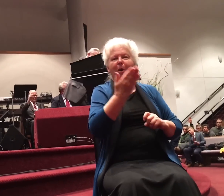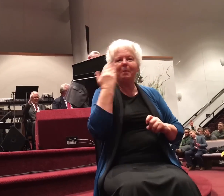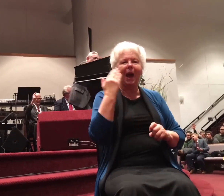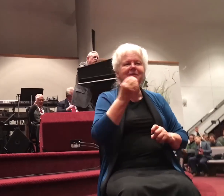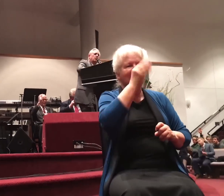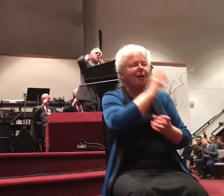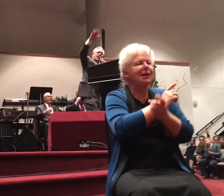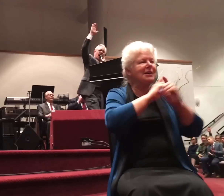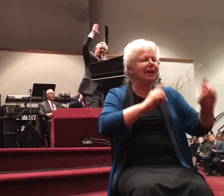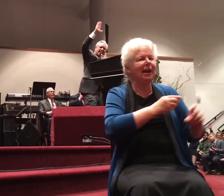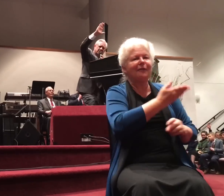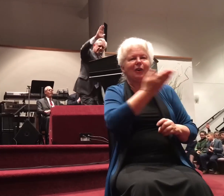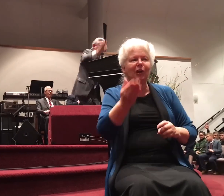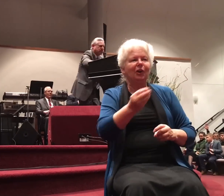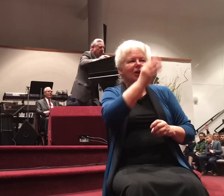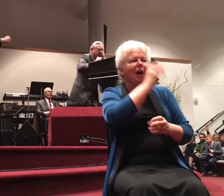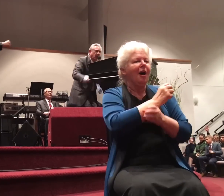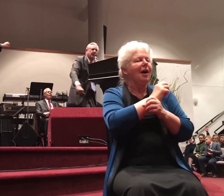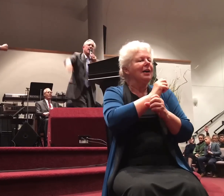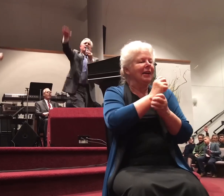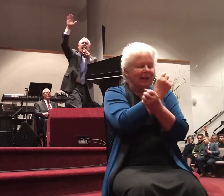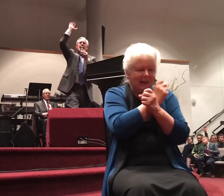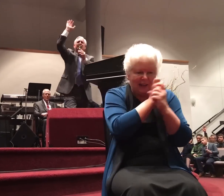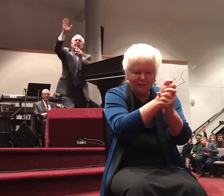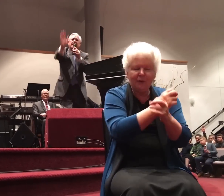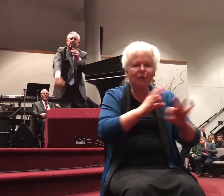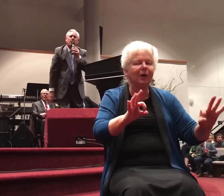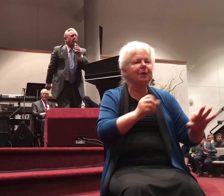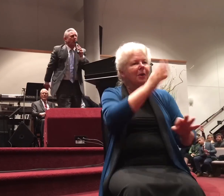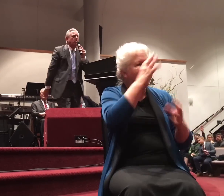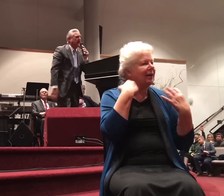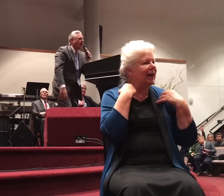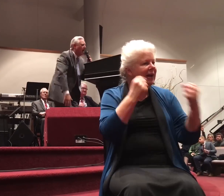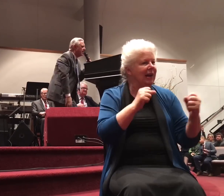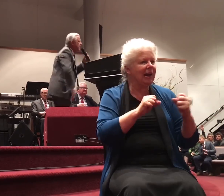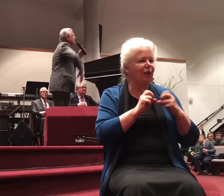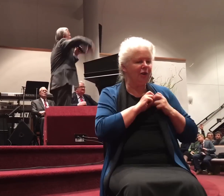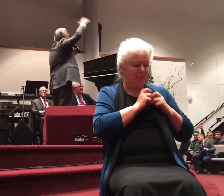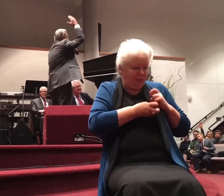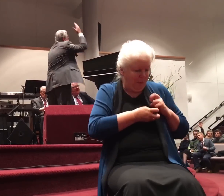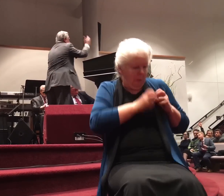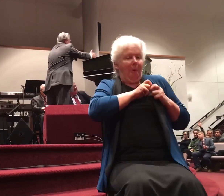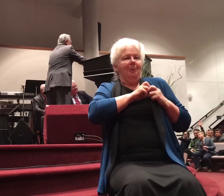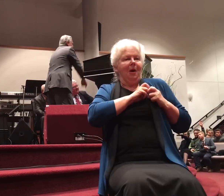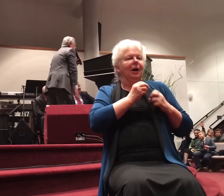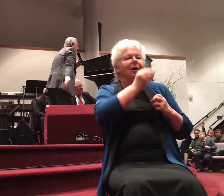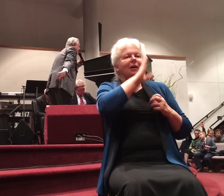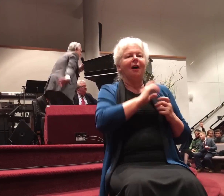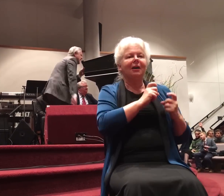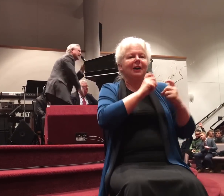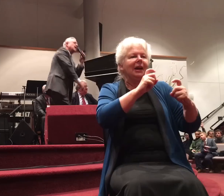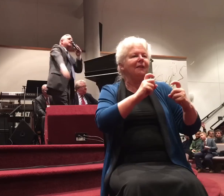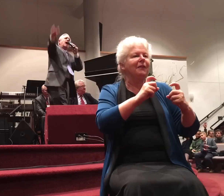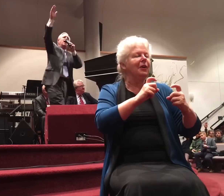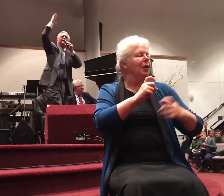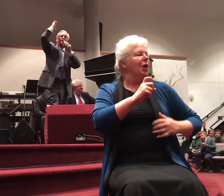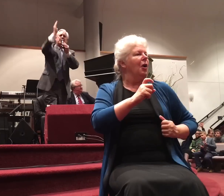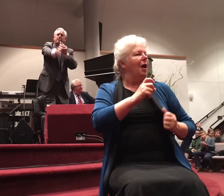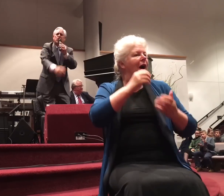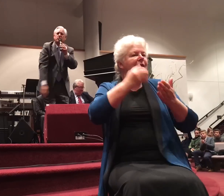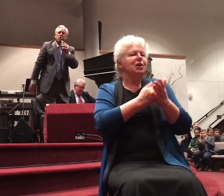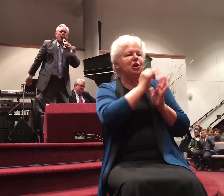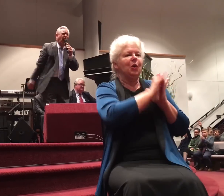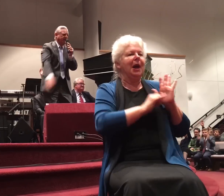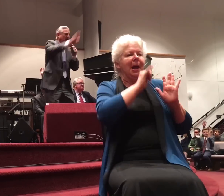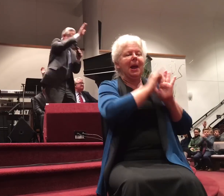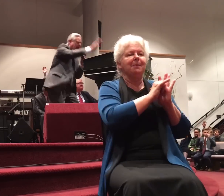can deliver you. God can set you free. God can heal a broken heart. God can give you a new beginning. God can